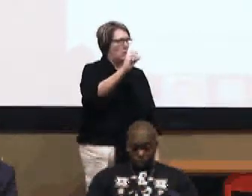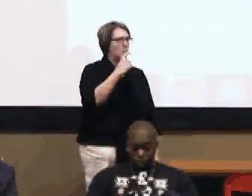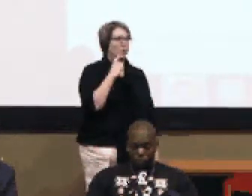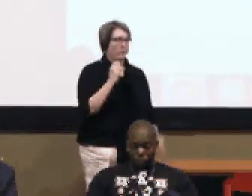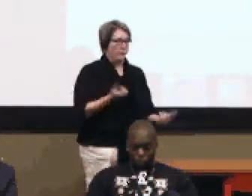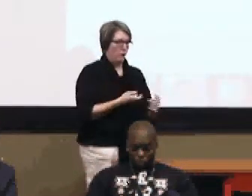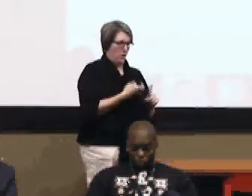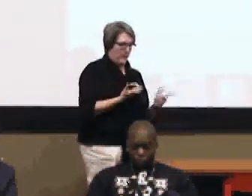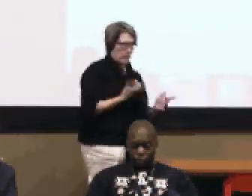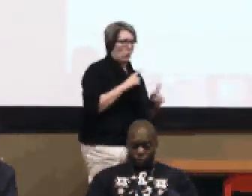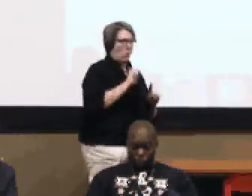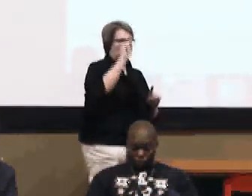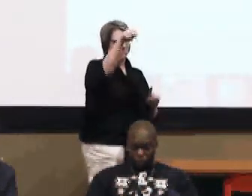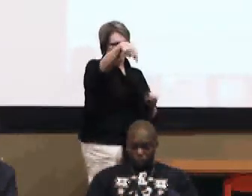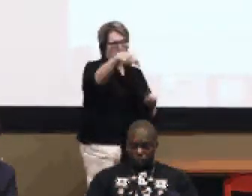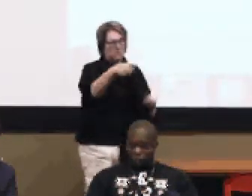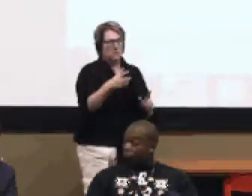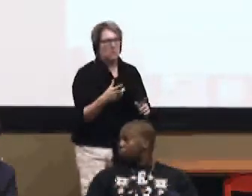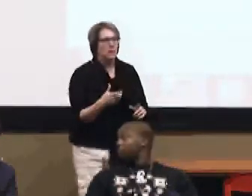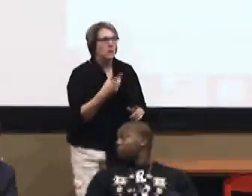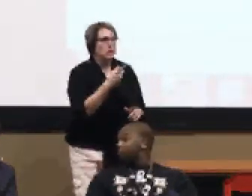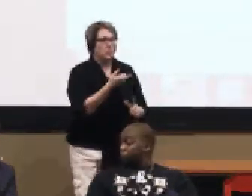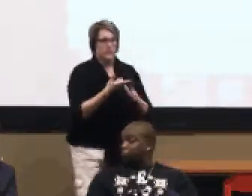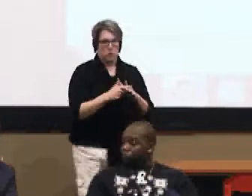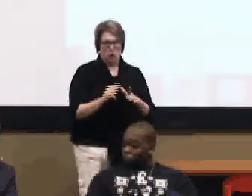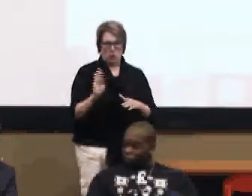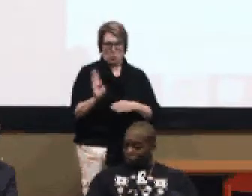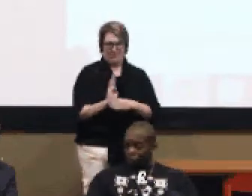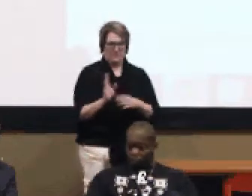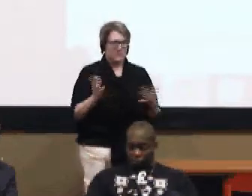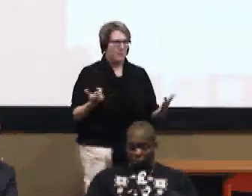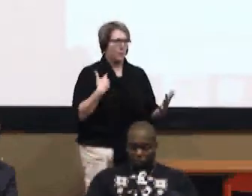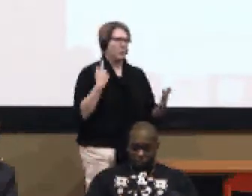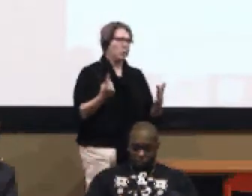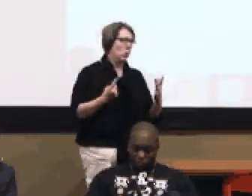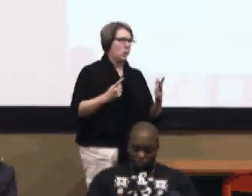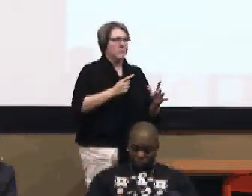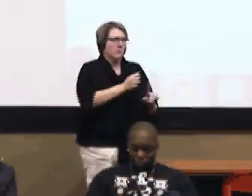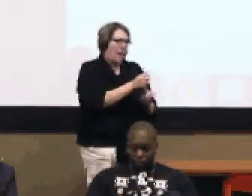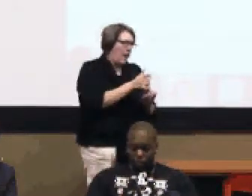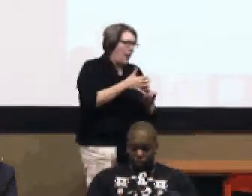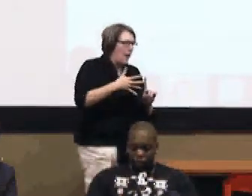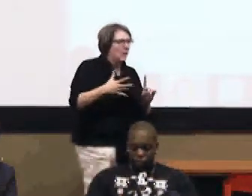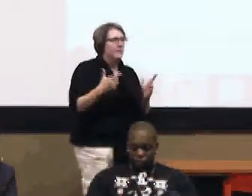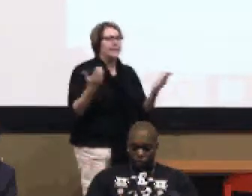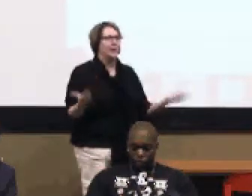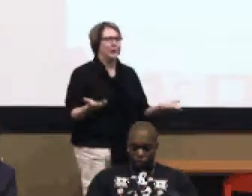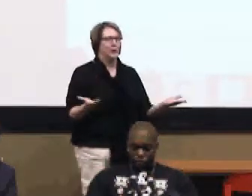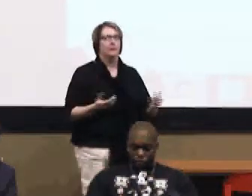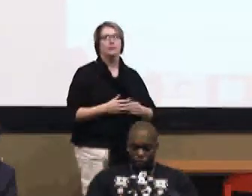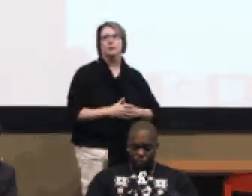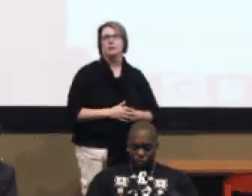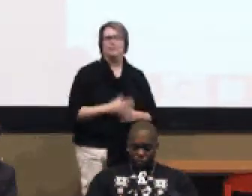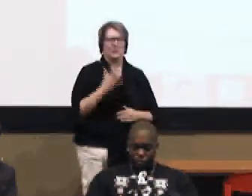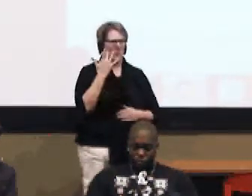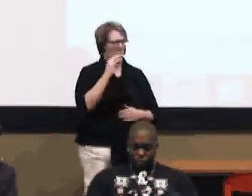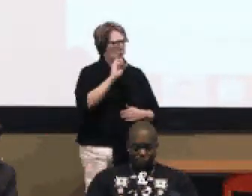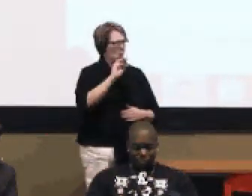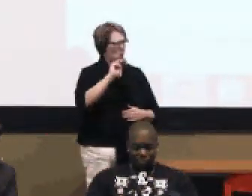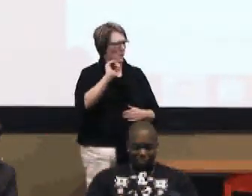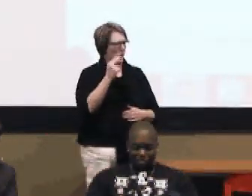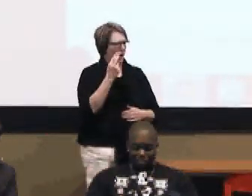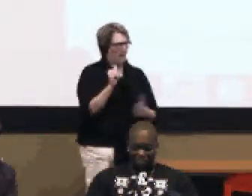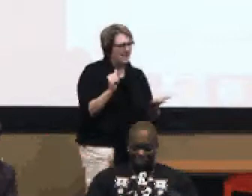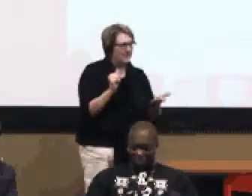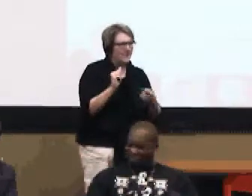the river? You all have started your businesses here. You're thriving here. Why Omaha? I